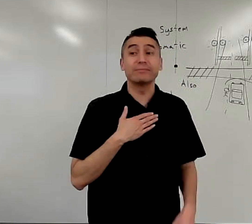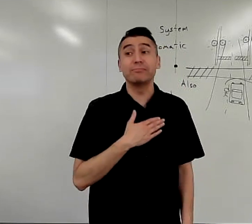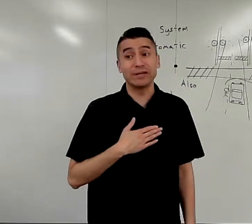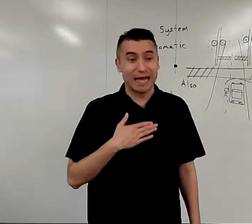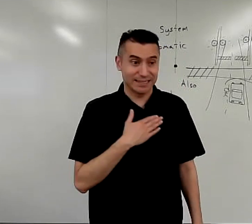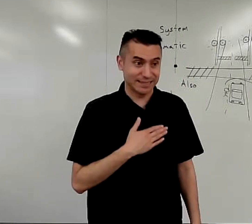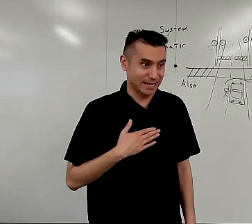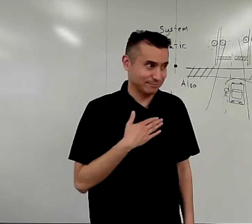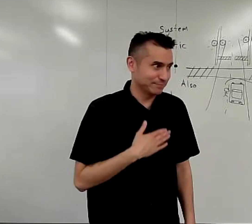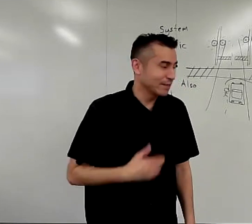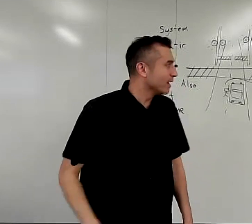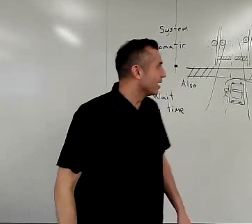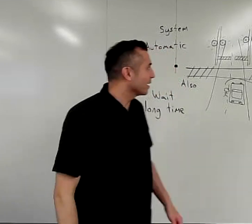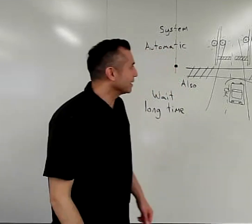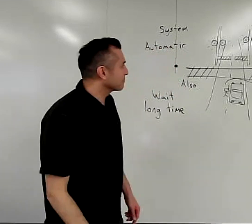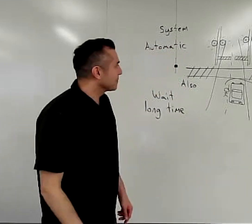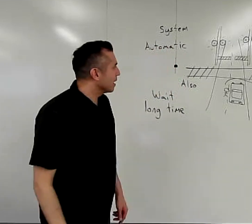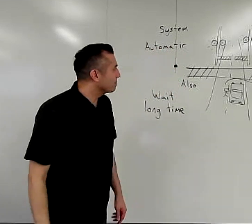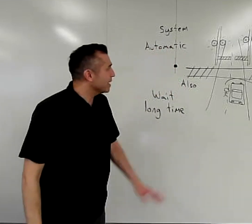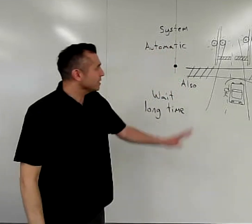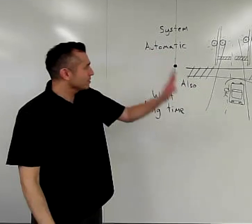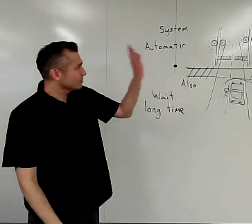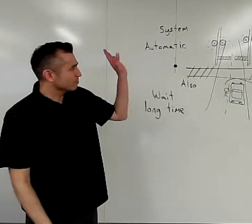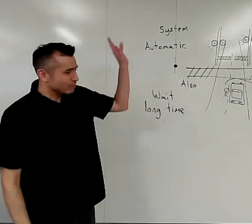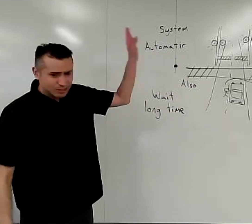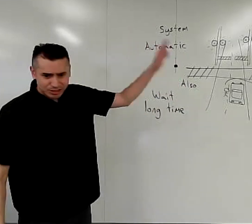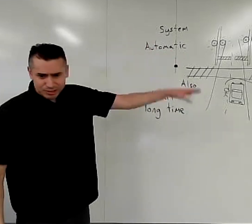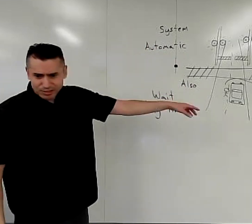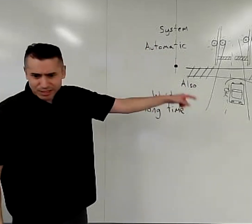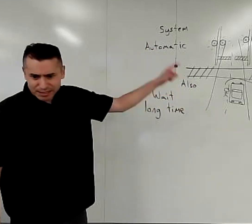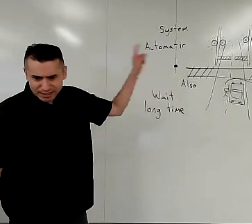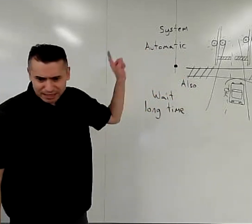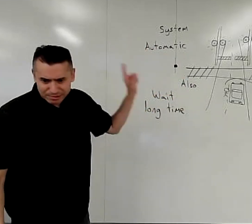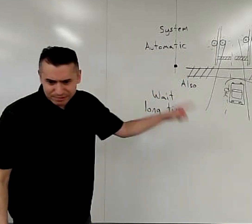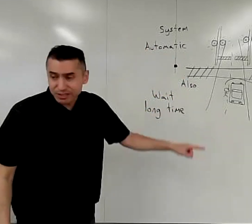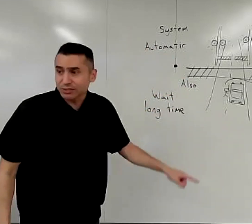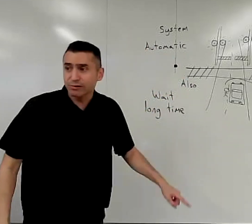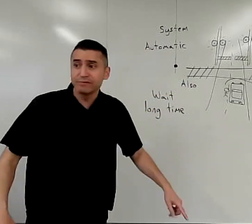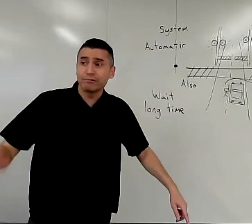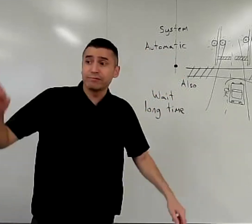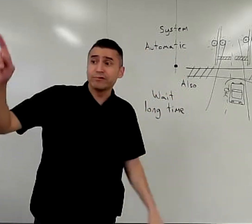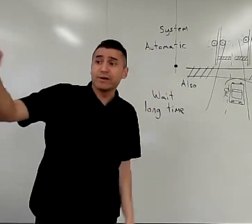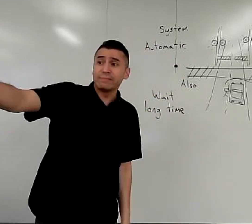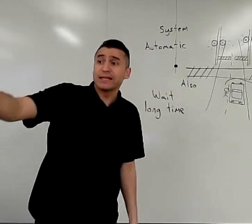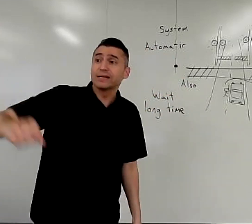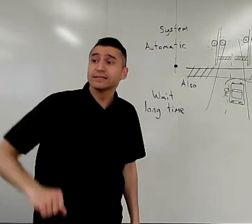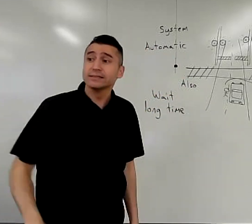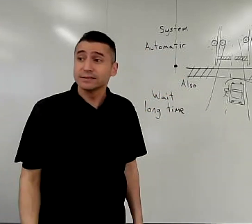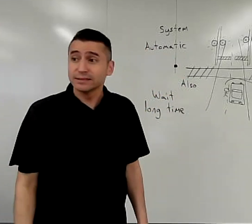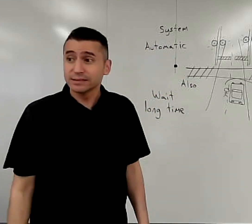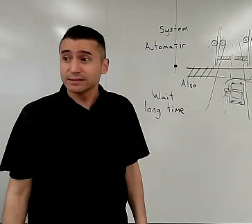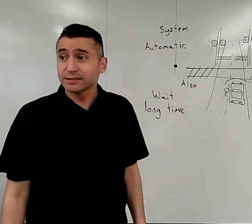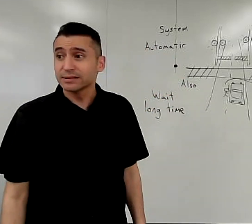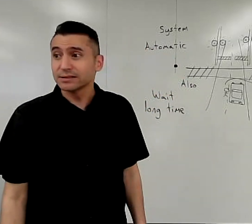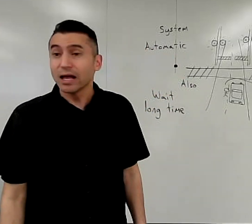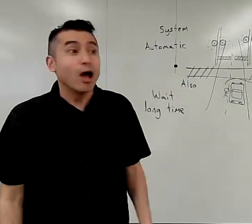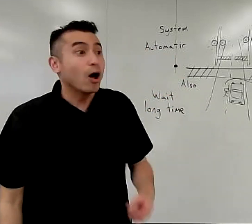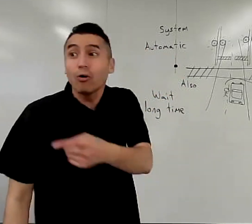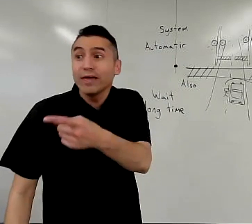Ukrainian, Budlaska. All right. Any other questions on signs that came up in this story before we move on, Bella? Oh,